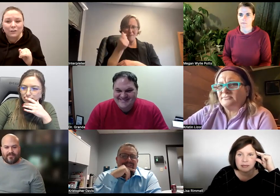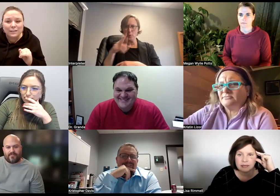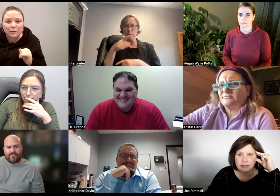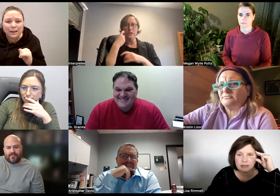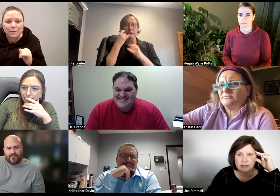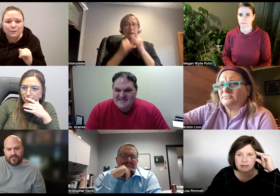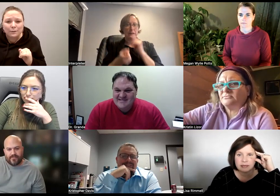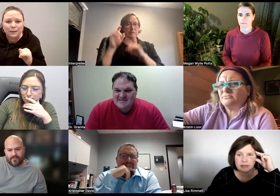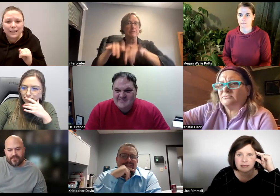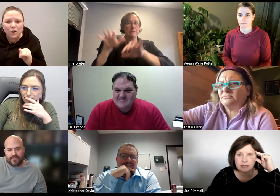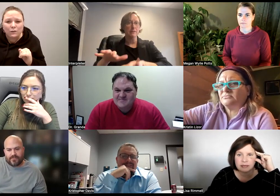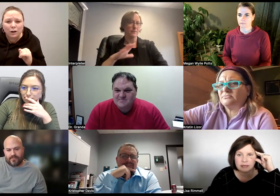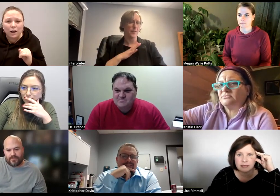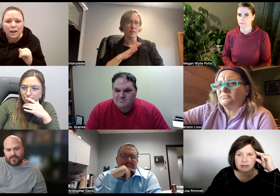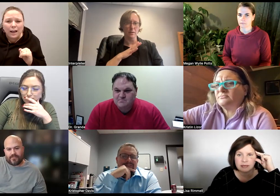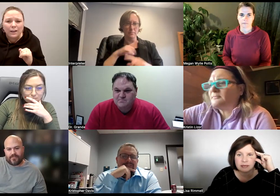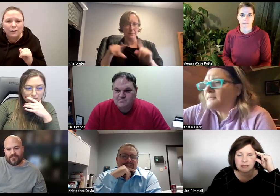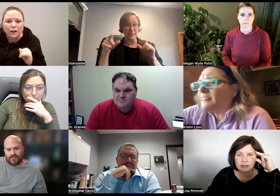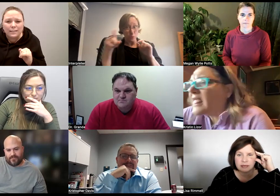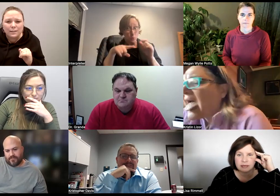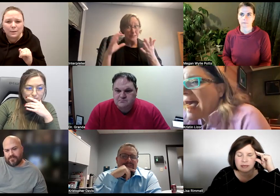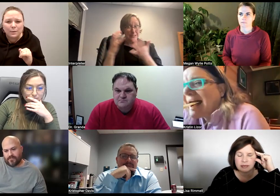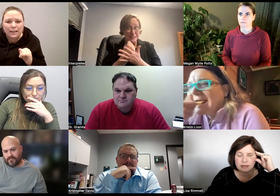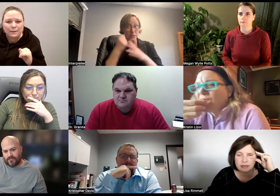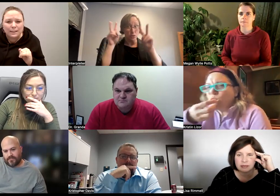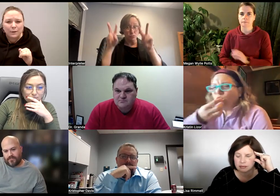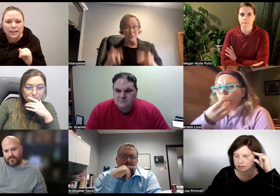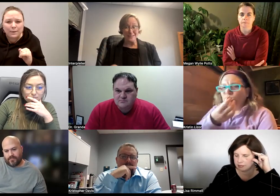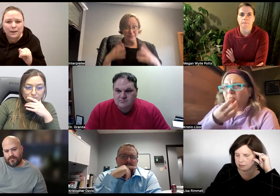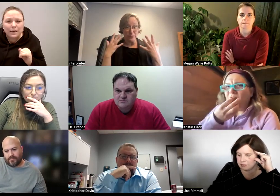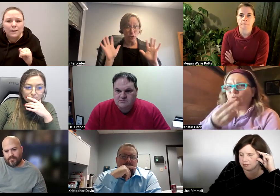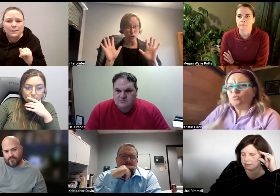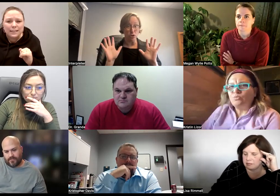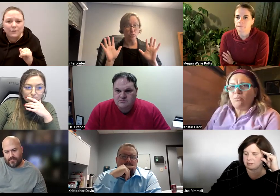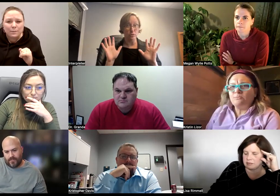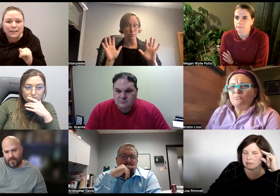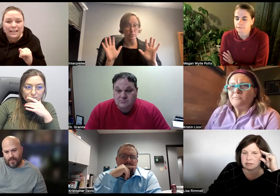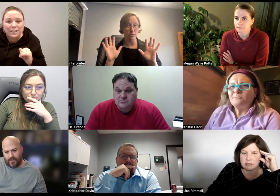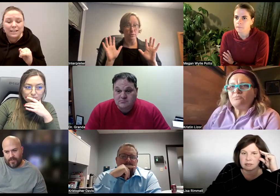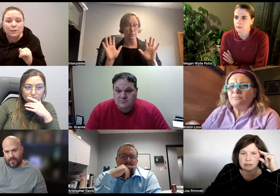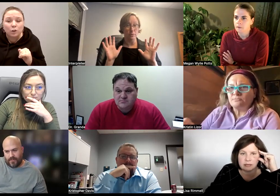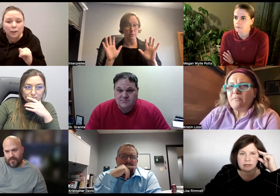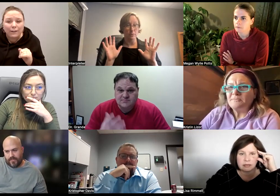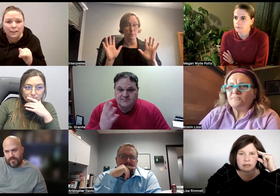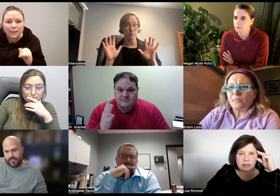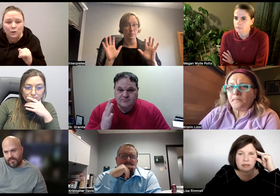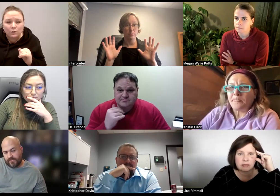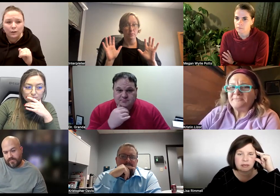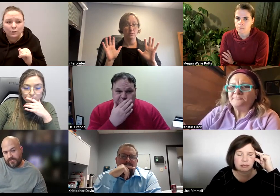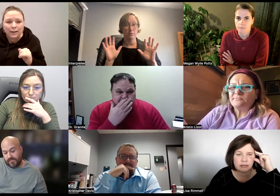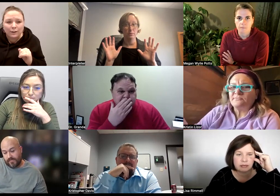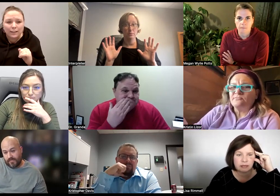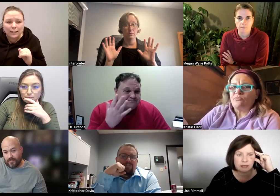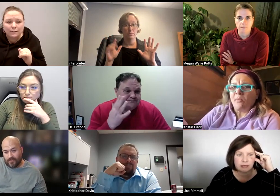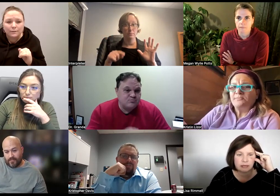distracting. So was everybody able to read that over? I know I saw some people last minute that were typing, but did everybody get a chance to look everything